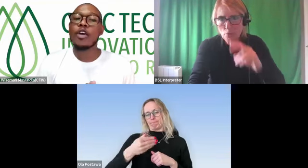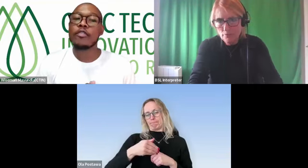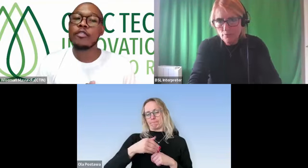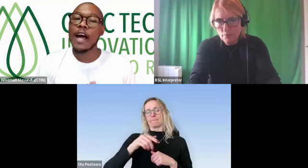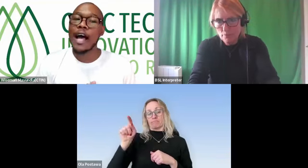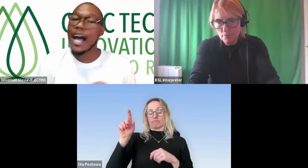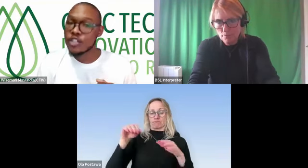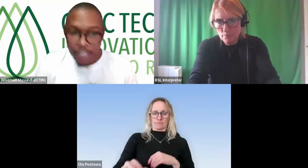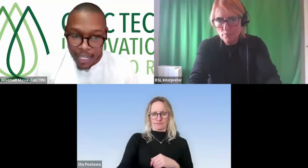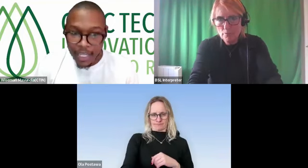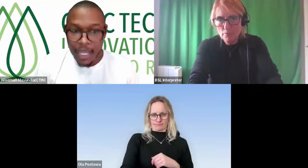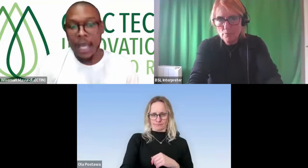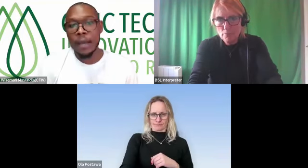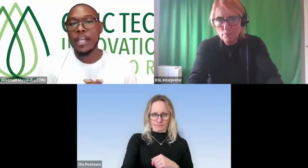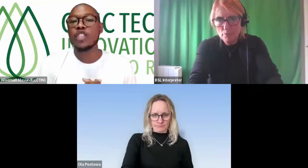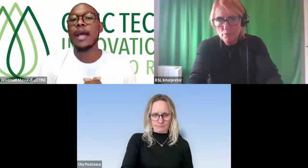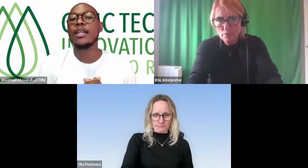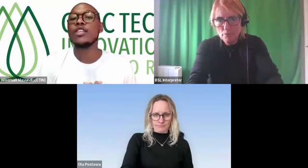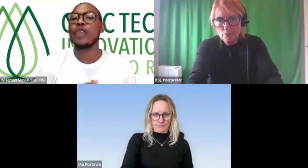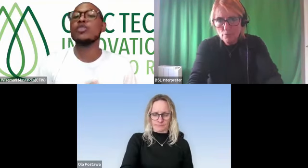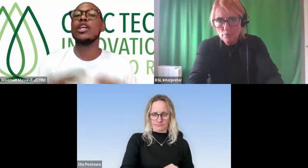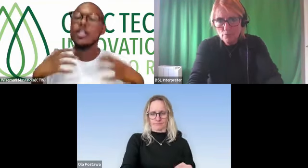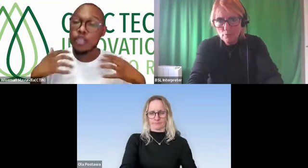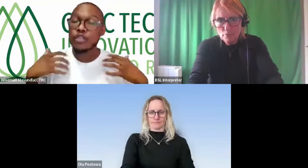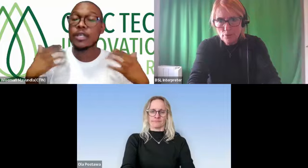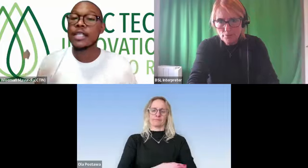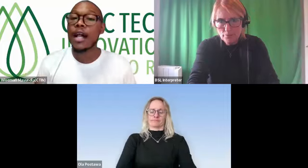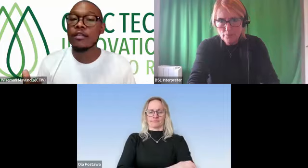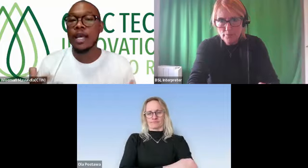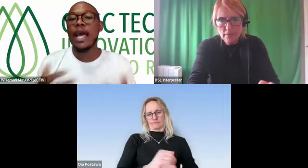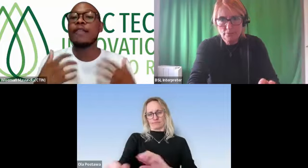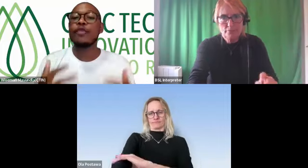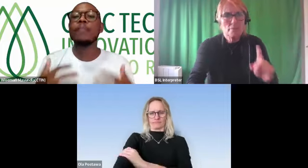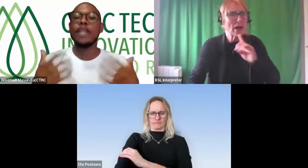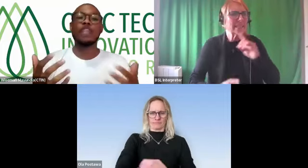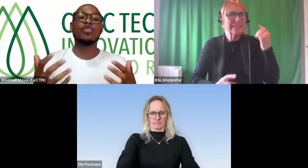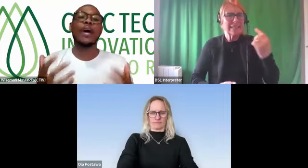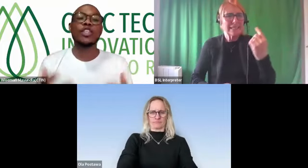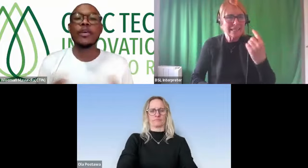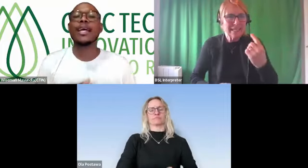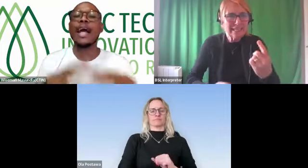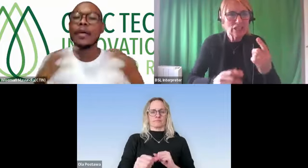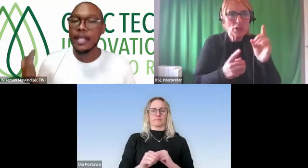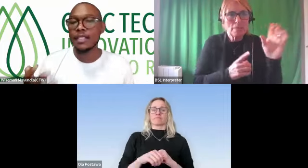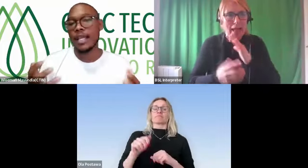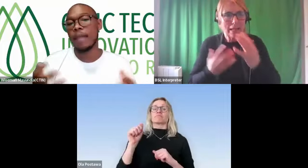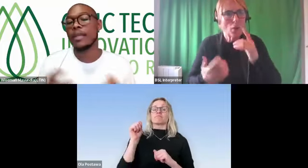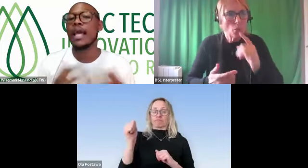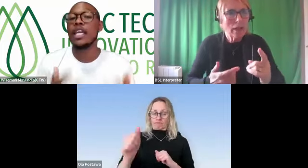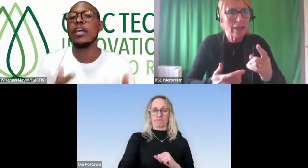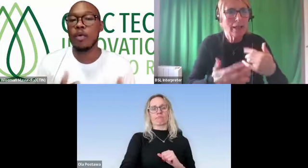I think to start off us today, each panelist will actually introduce themselves and frame the issue by sharing the